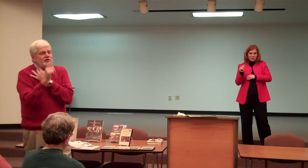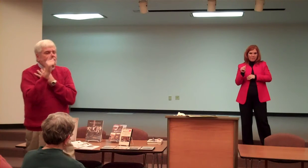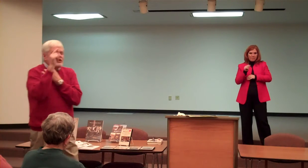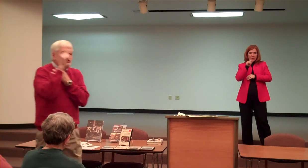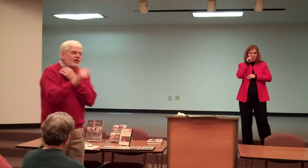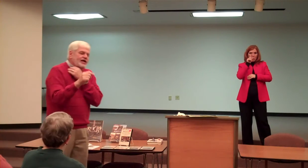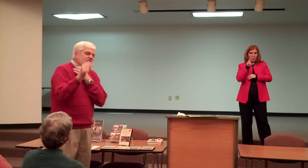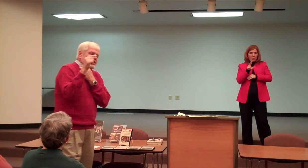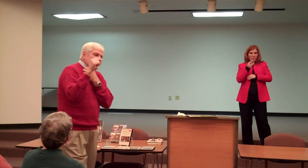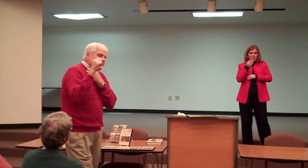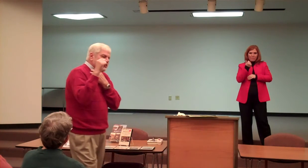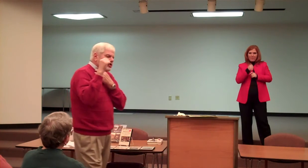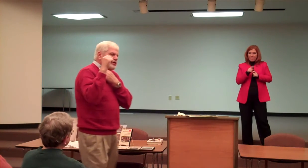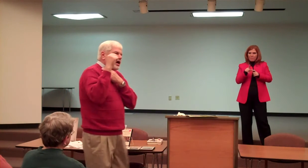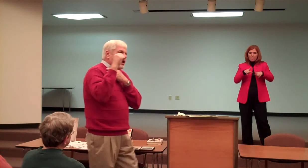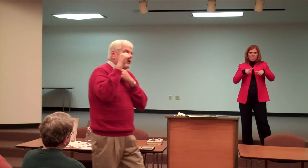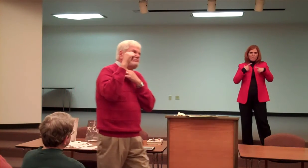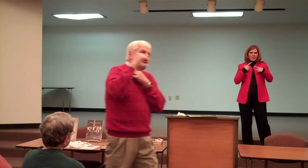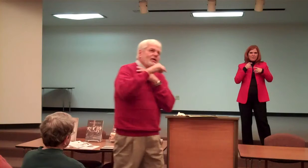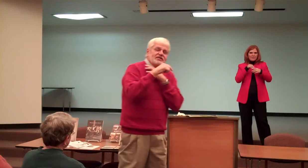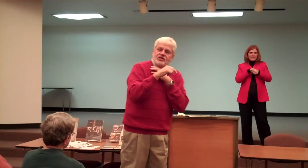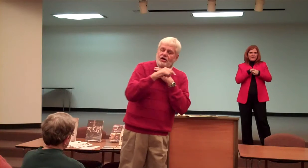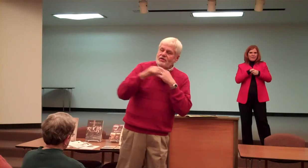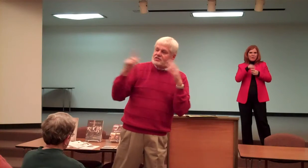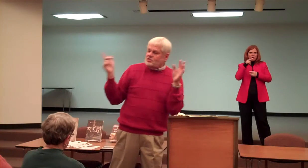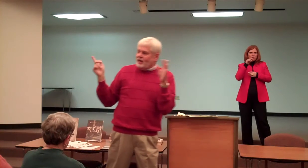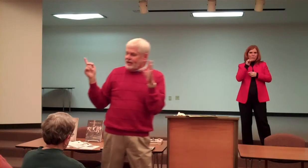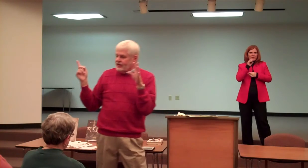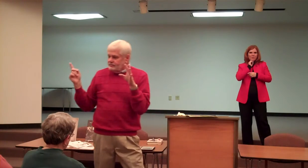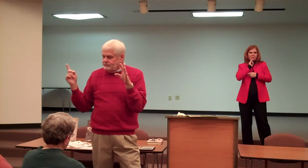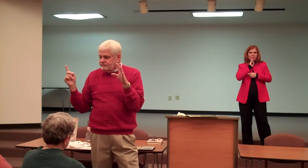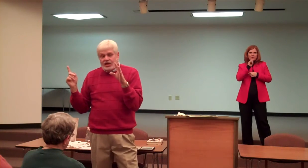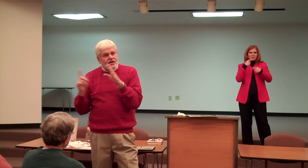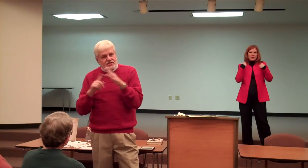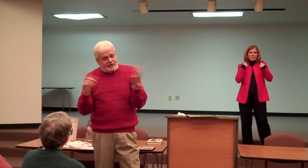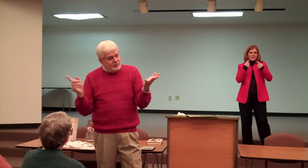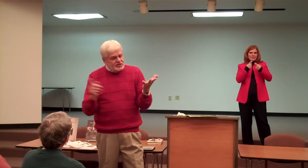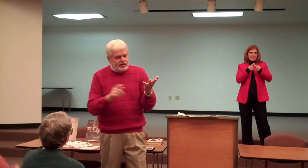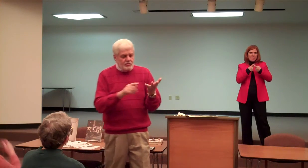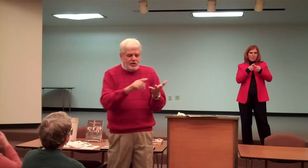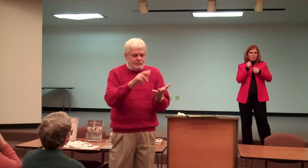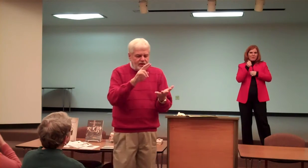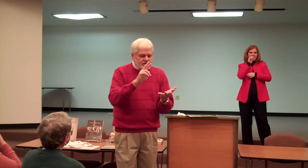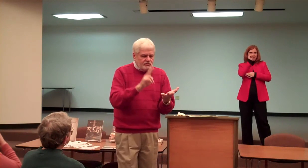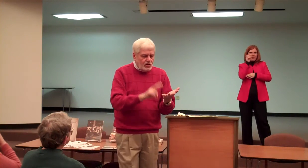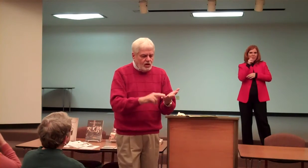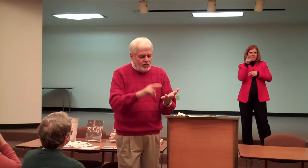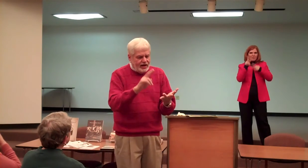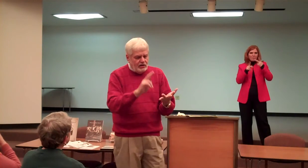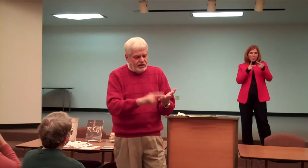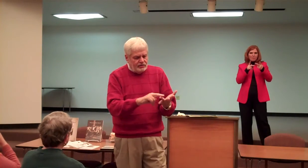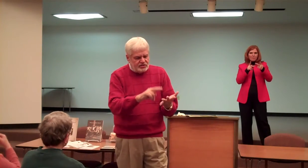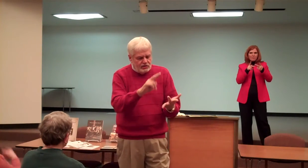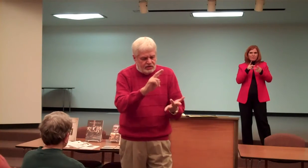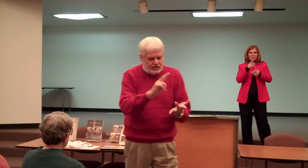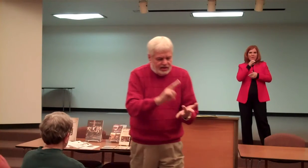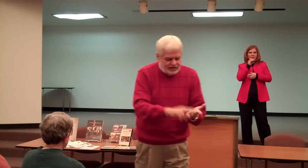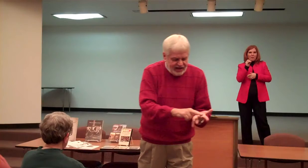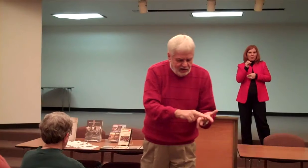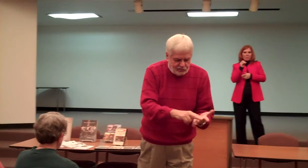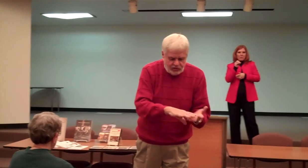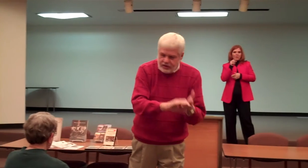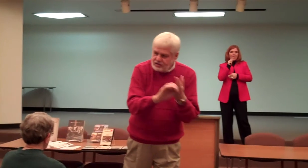1/3 of everybody who lives in New Mexico is Hispanic. 10% of the population of Colorado,